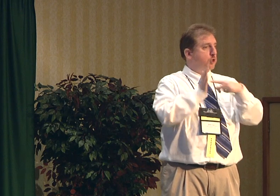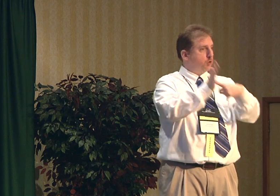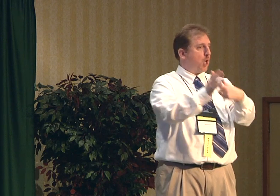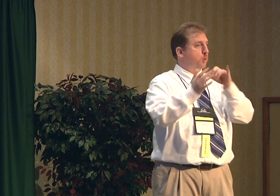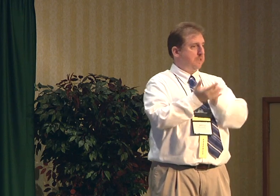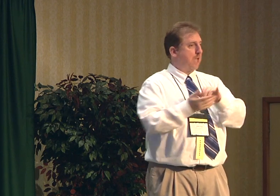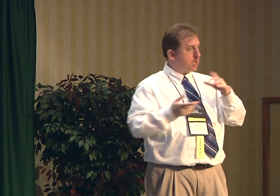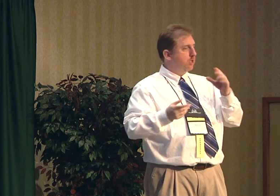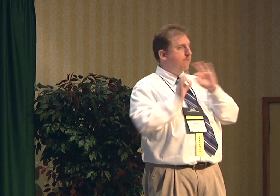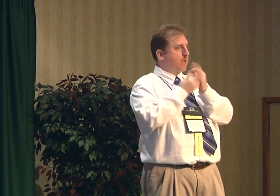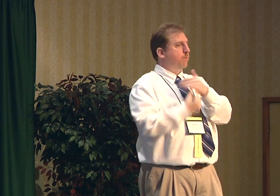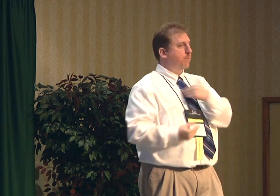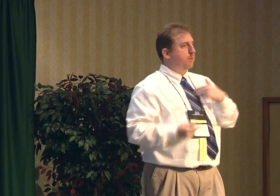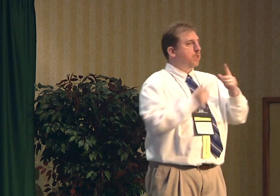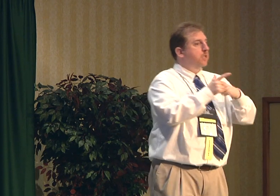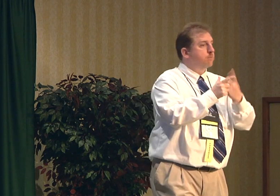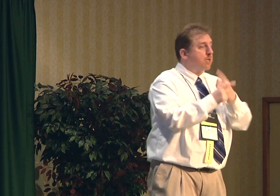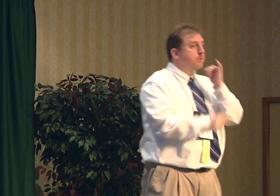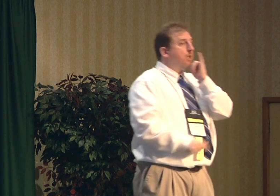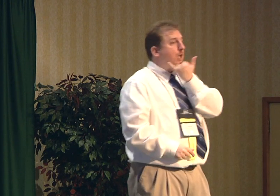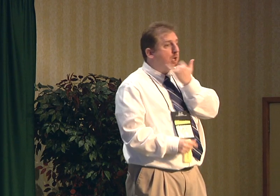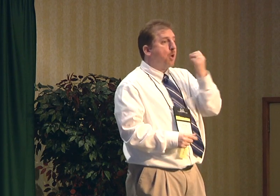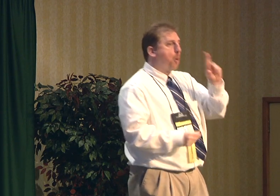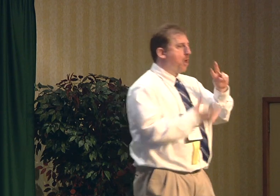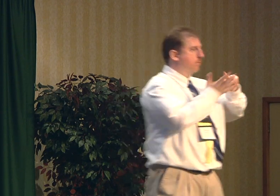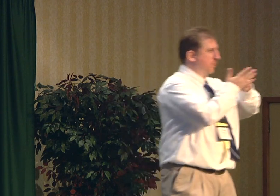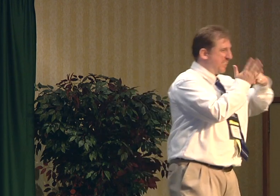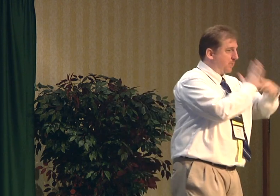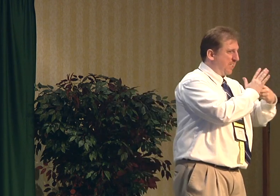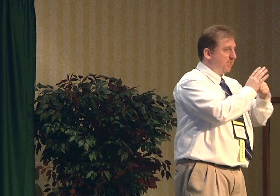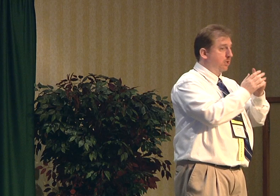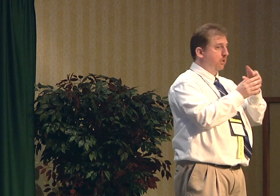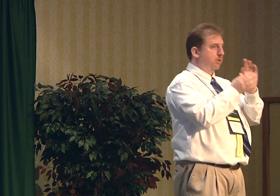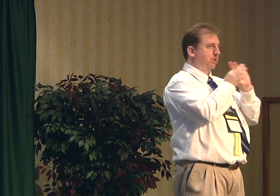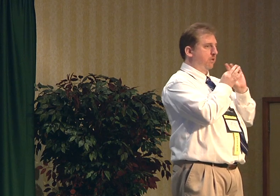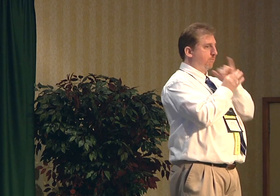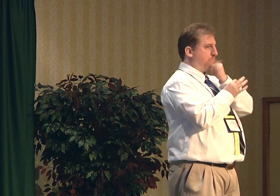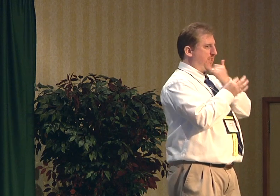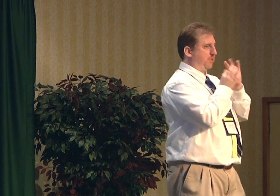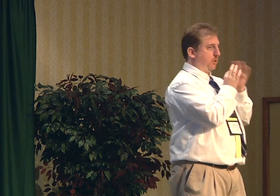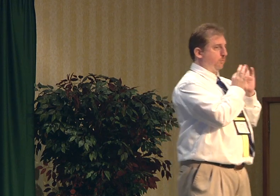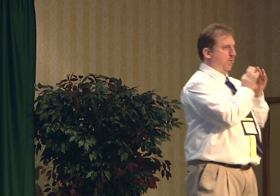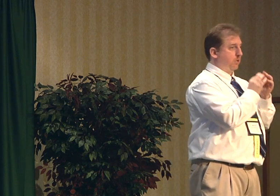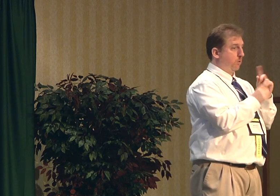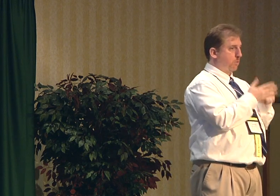and so he withholds that information. There's been research shown that there are egregious errors that can